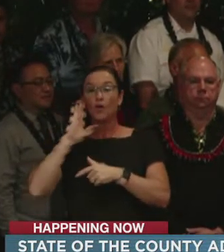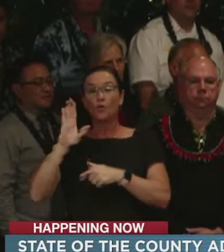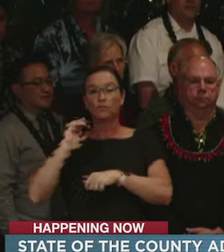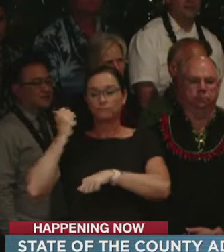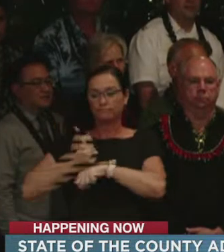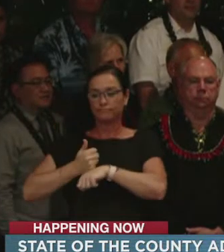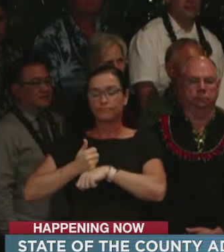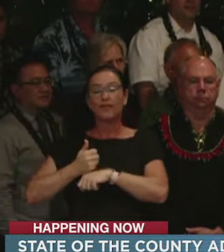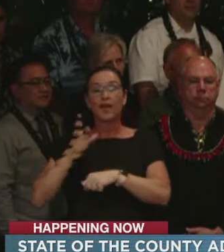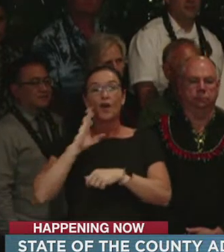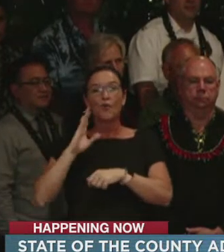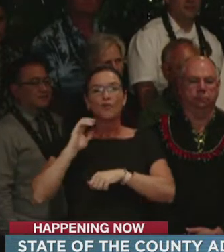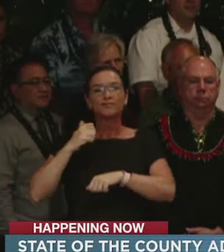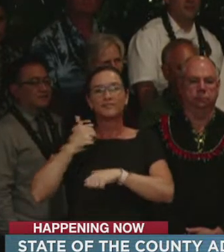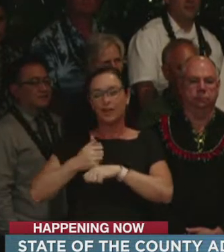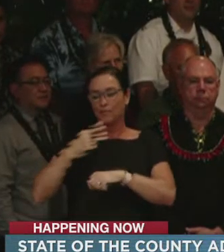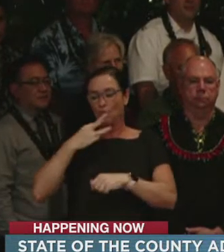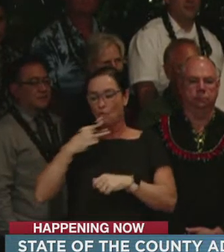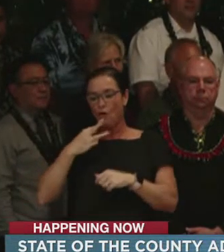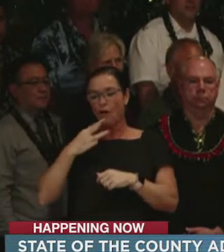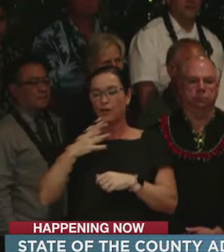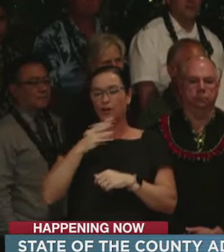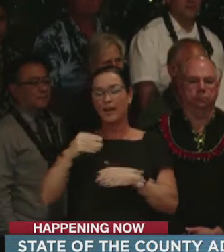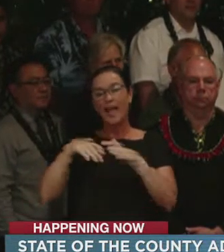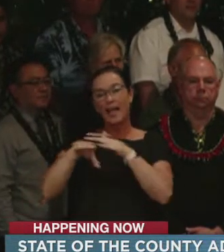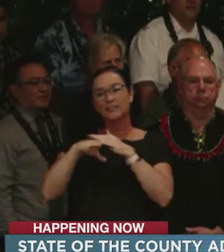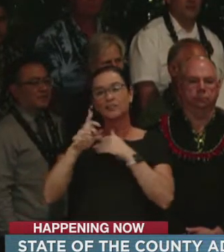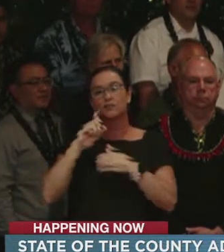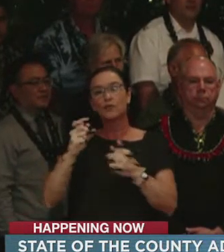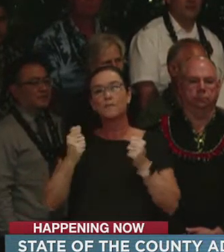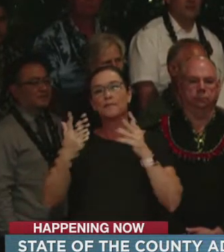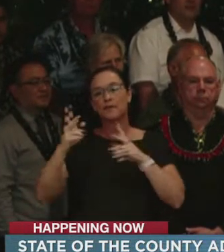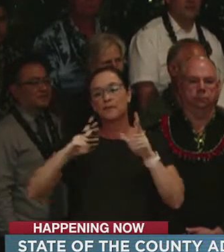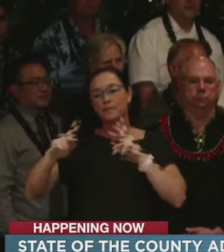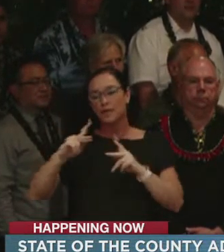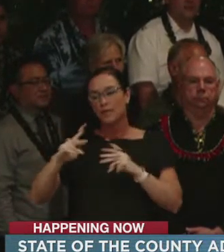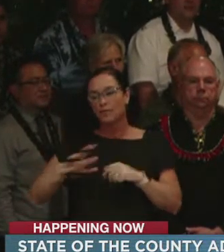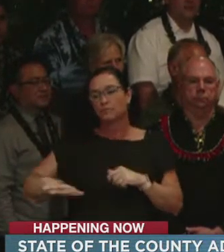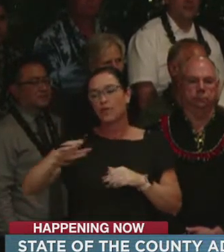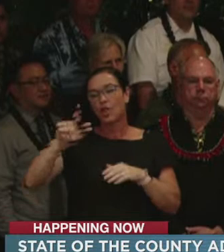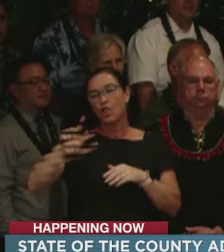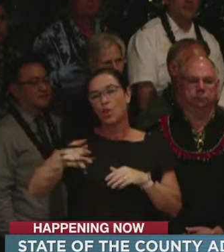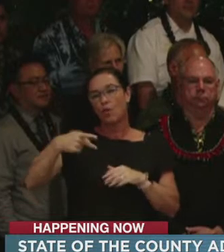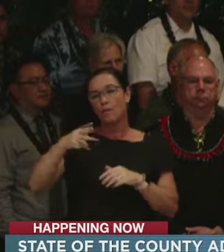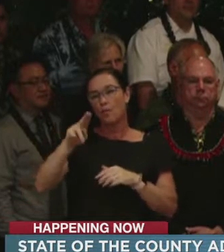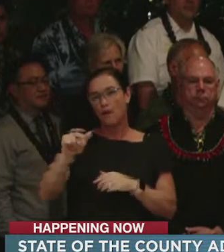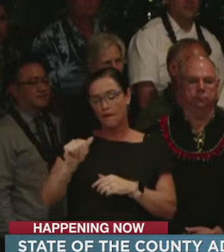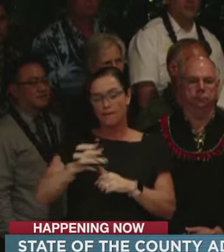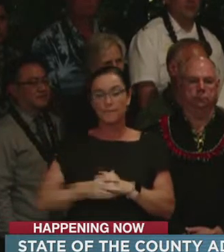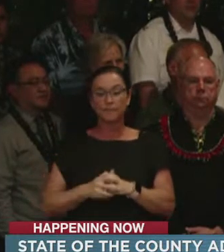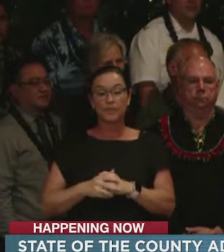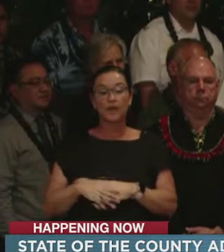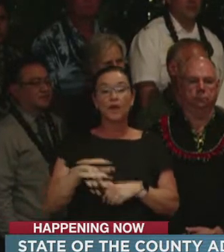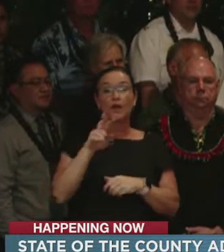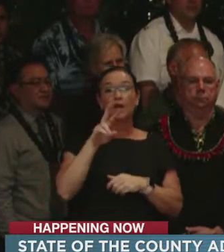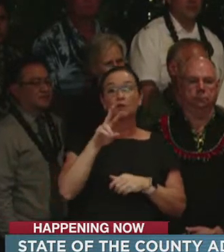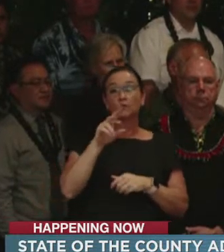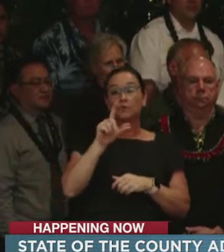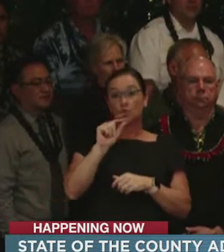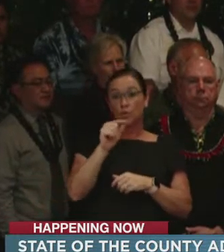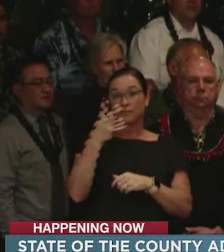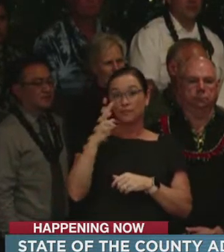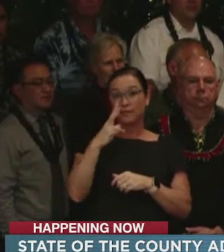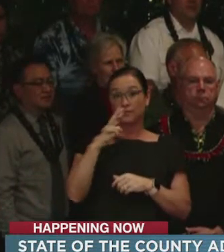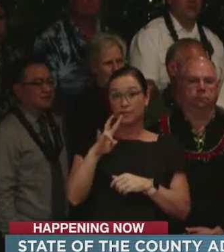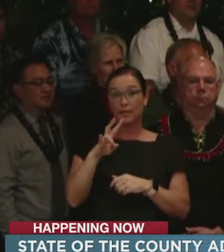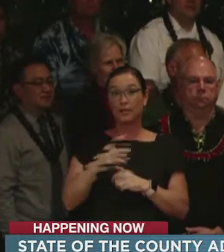and water to many beloved sites and memories for our residents in Lower Puna. In 2017,